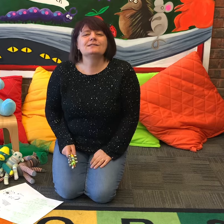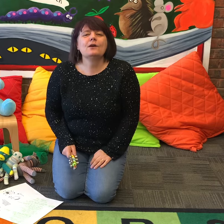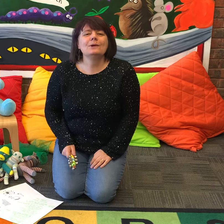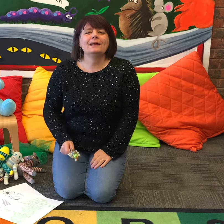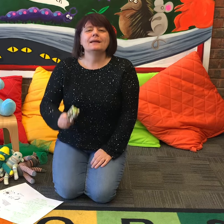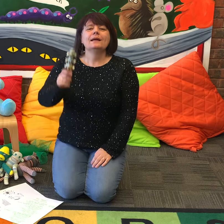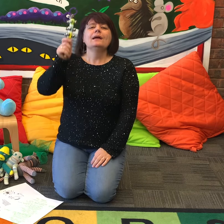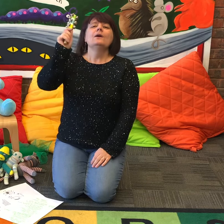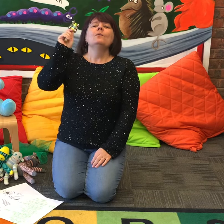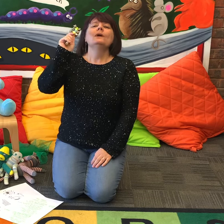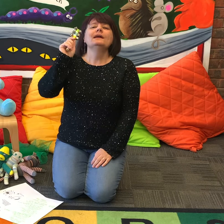slowly. We